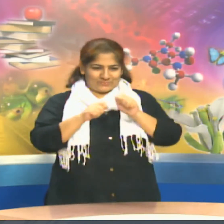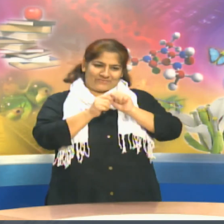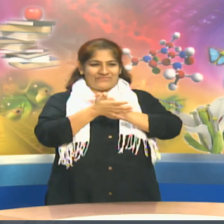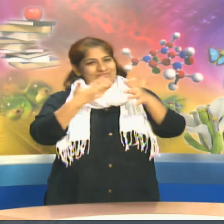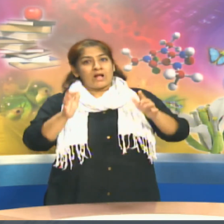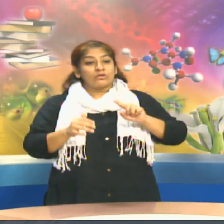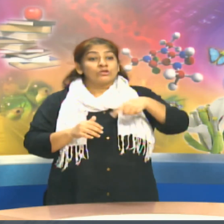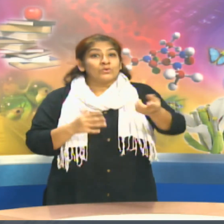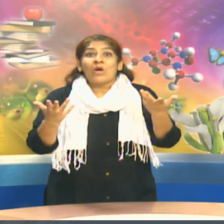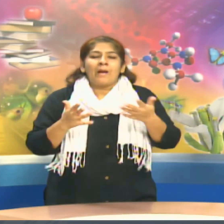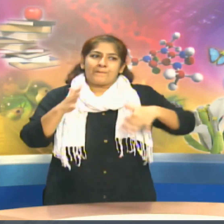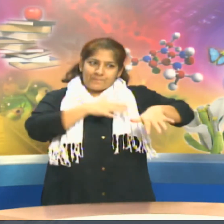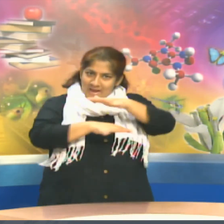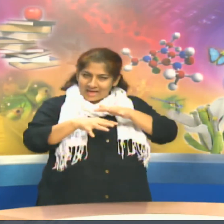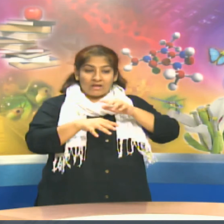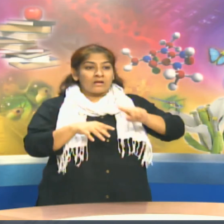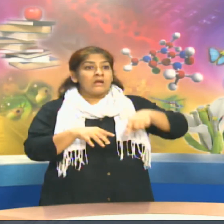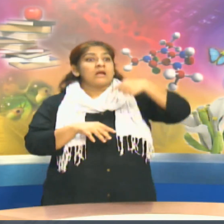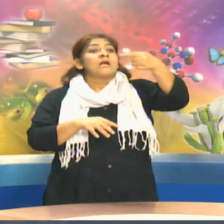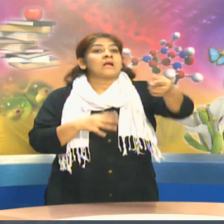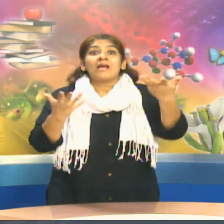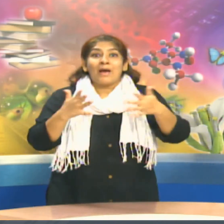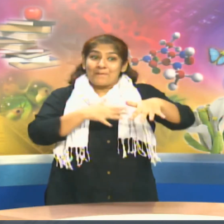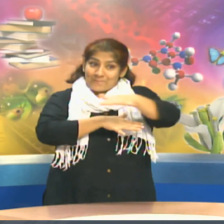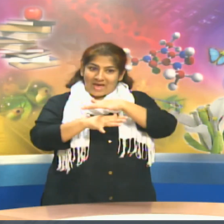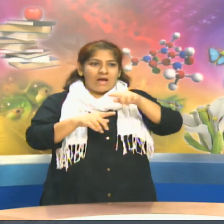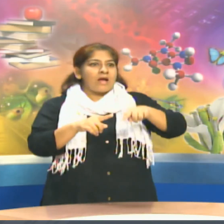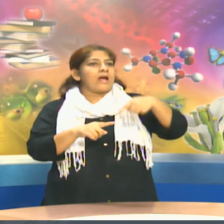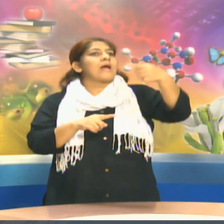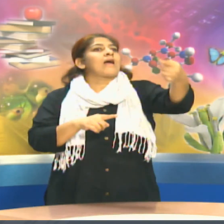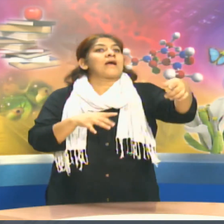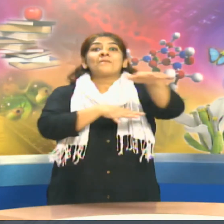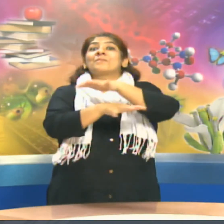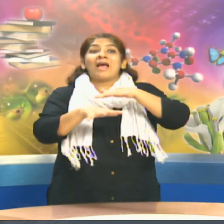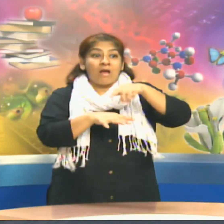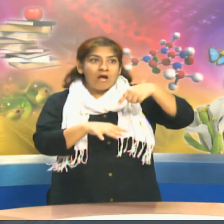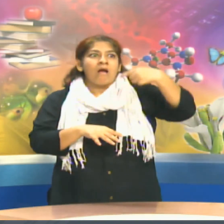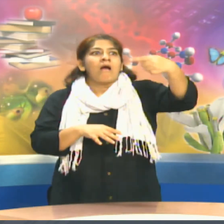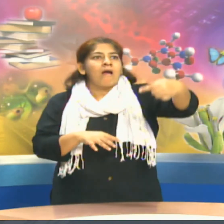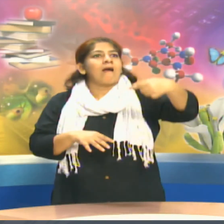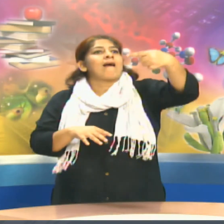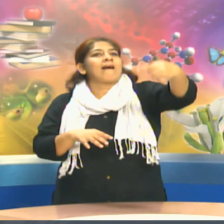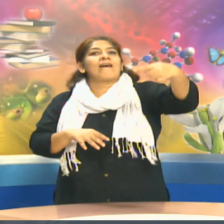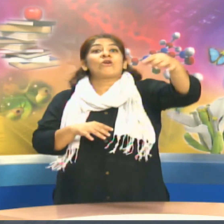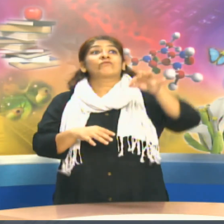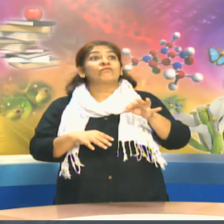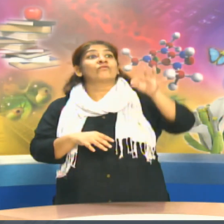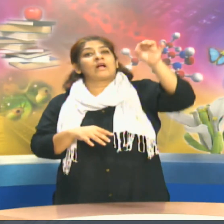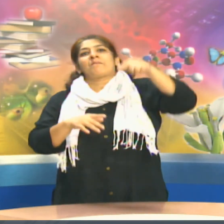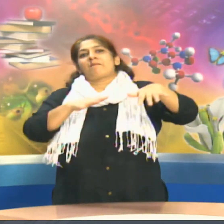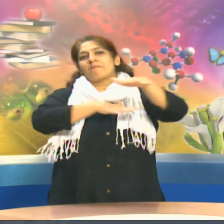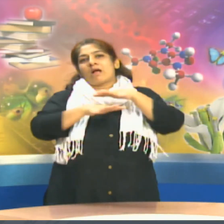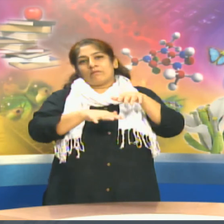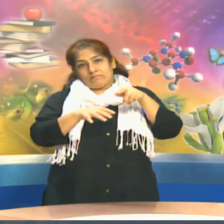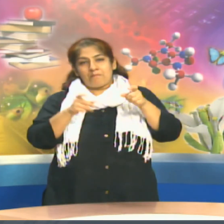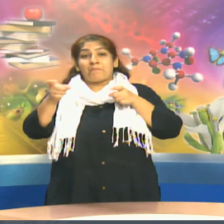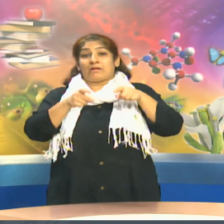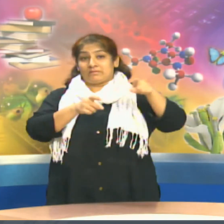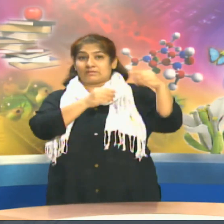For future, we need to plan today. So, the outcome we will get, that will be in